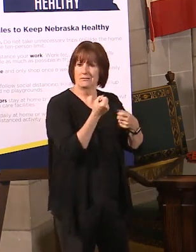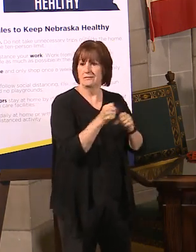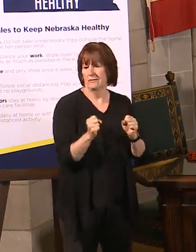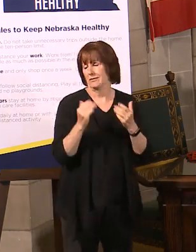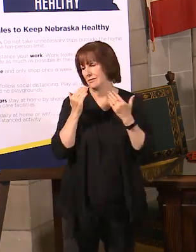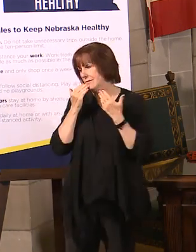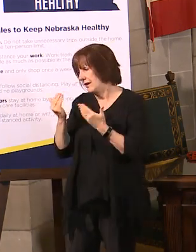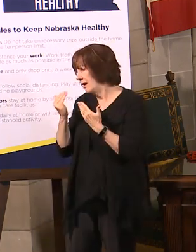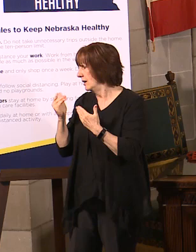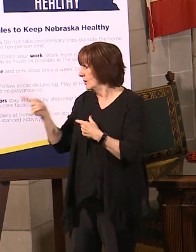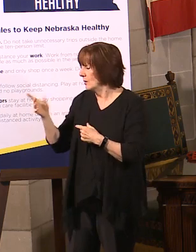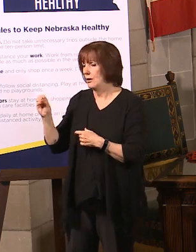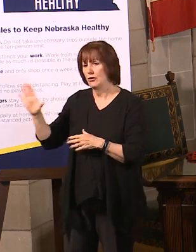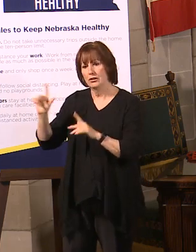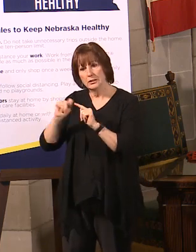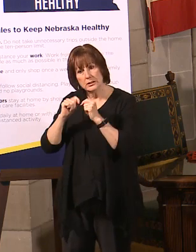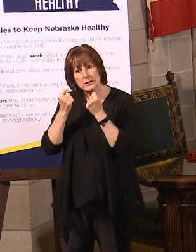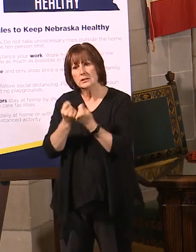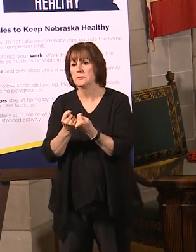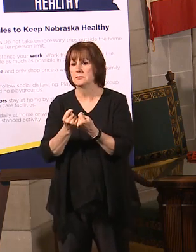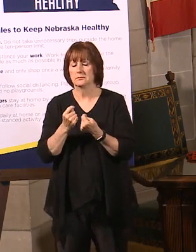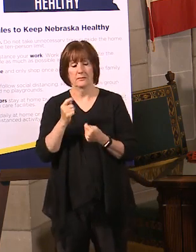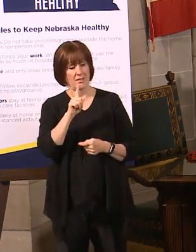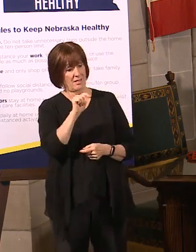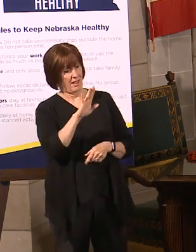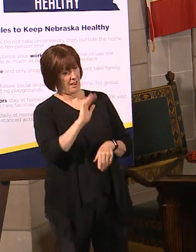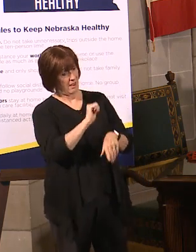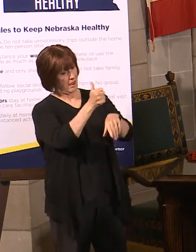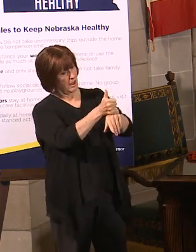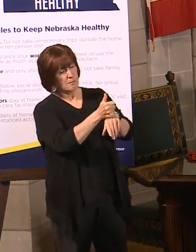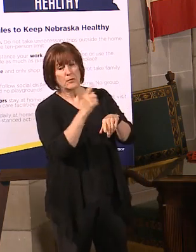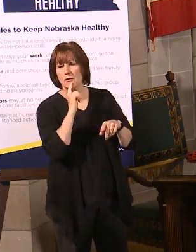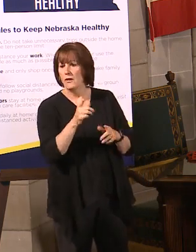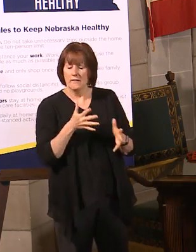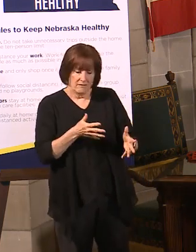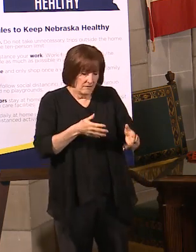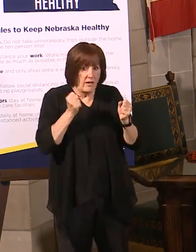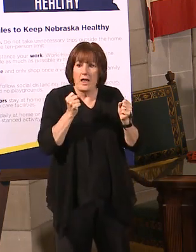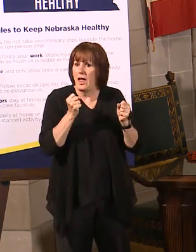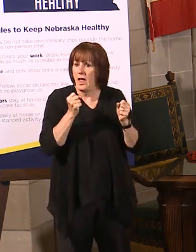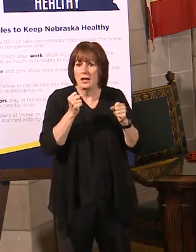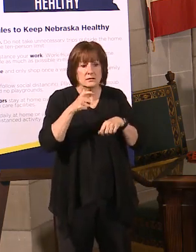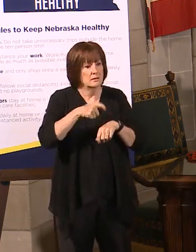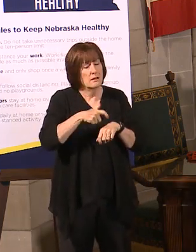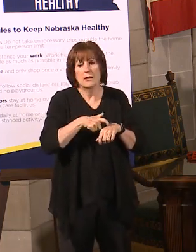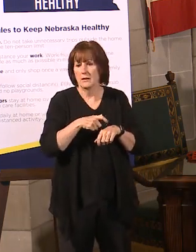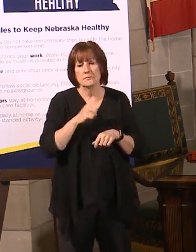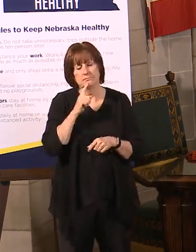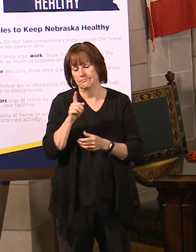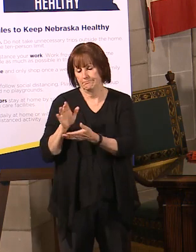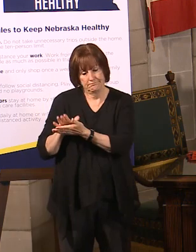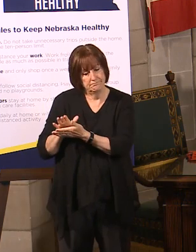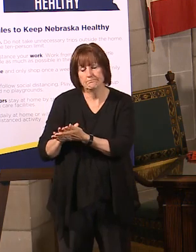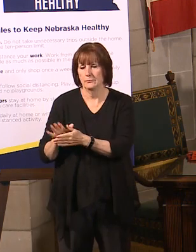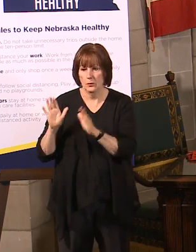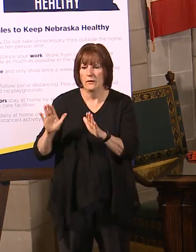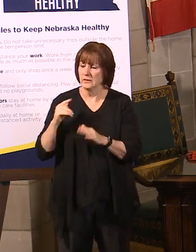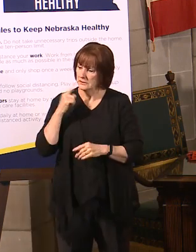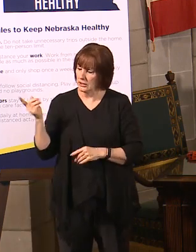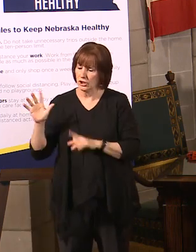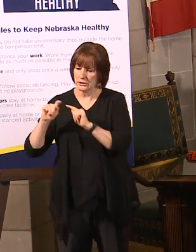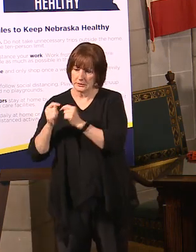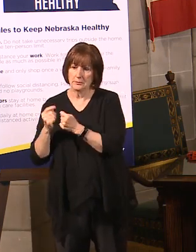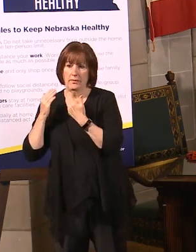work of all your team, and again, just yeoman's work and getting this lab set up really in record time, if you want to think about it from that way. So fantastic work. So tell your team